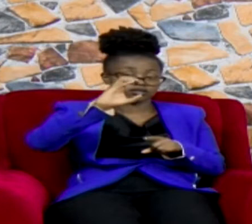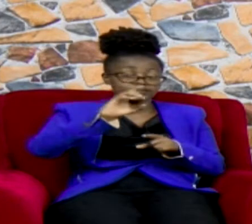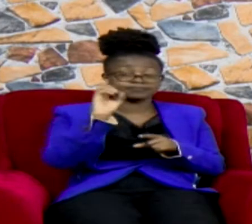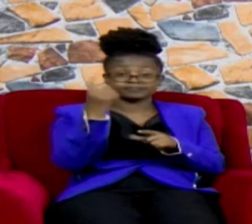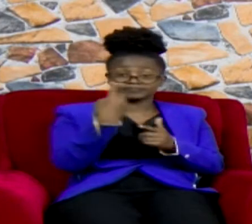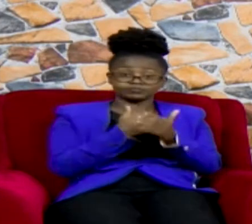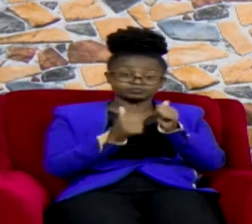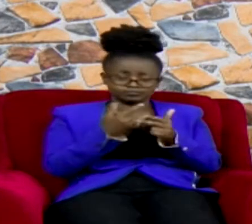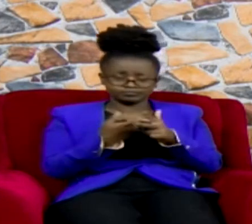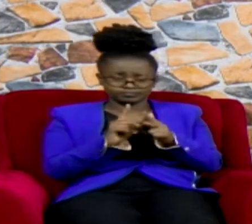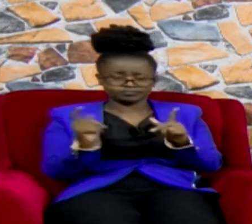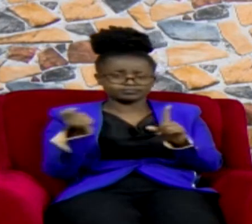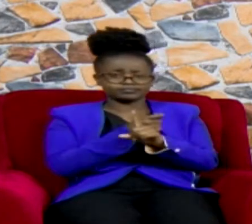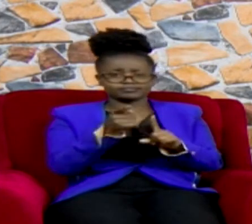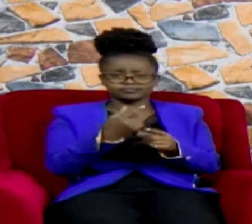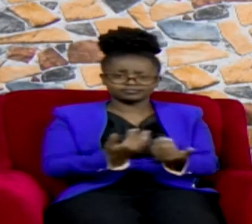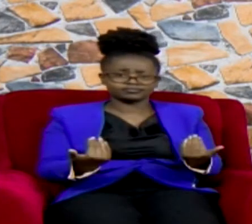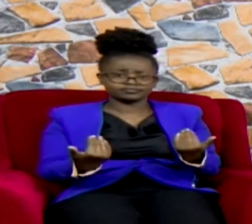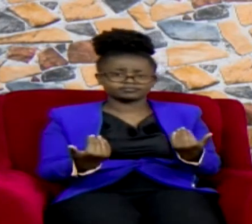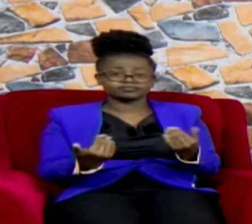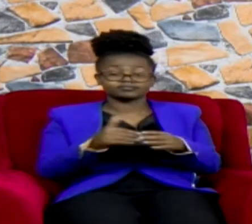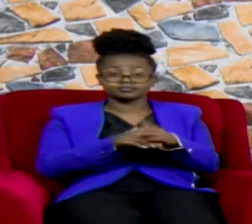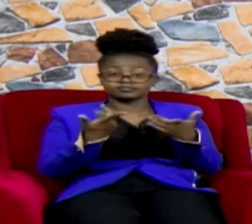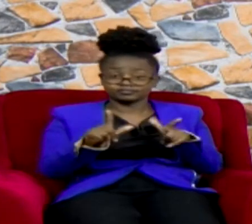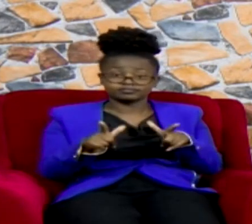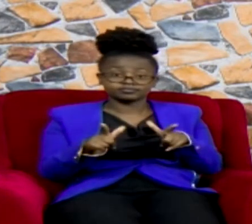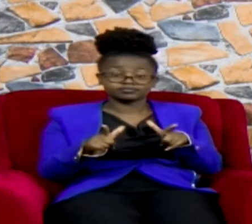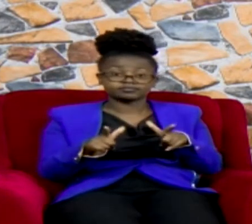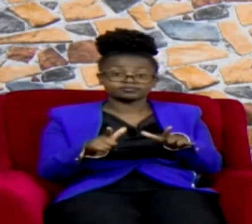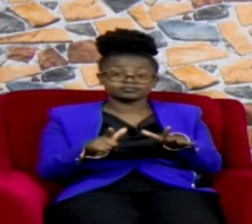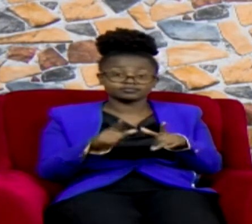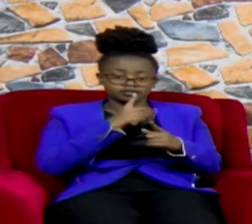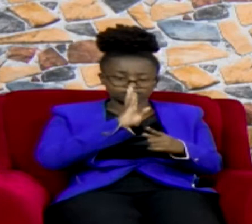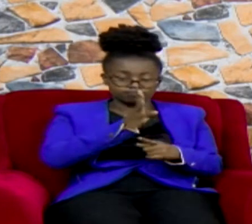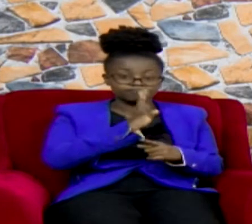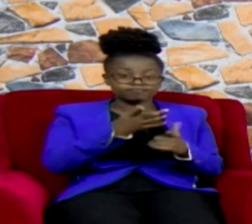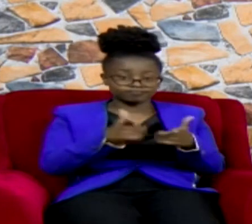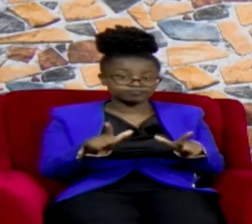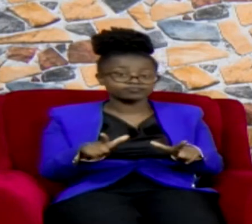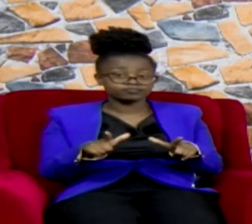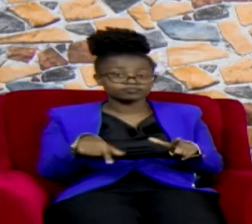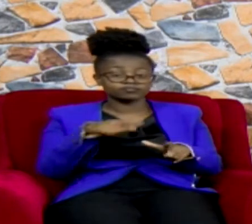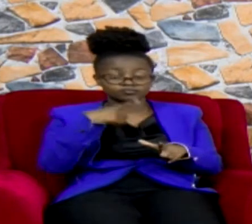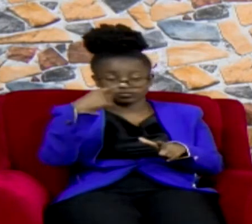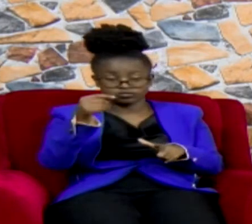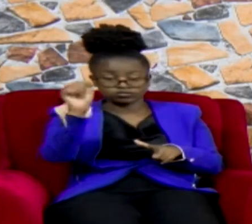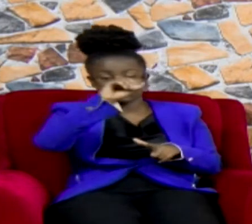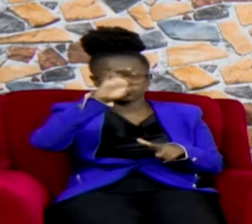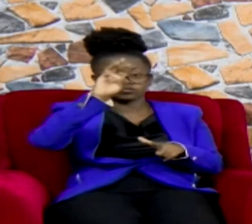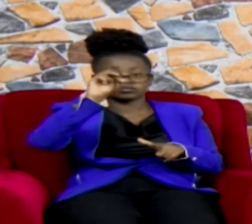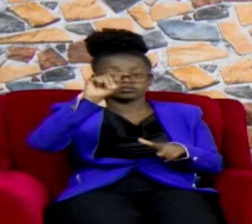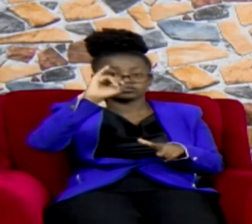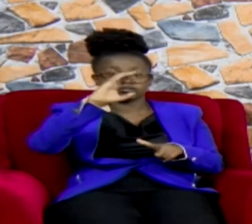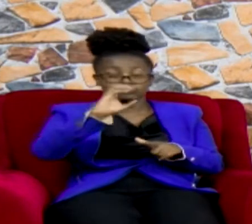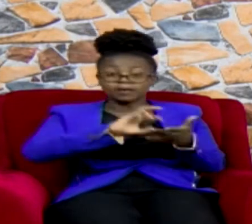start to train the child in language, especially the spoken language, we go to the semantic. Semantic